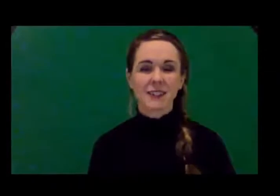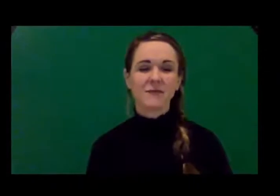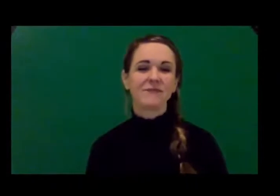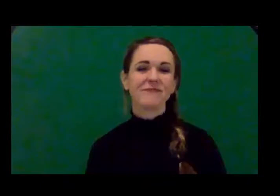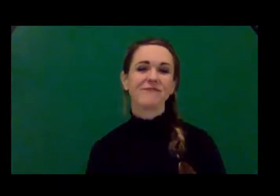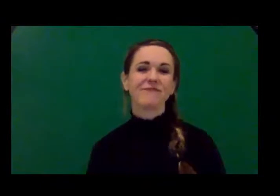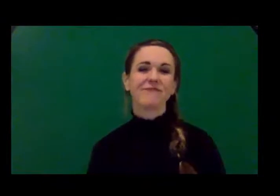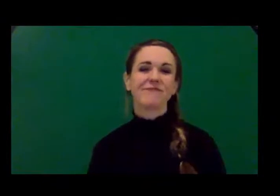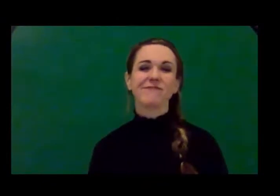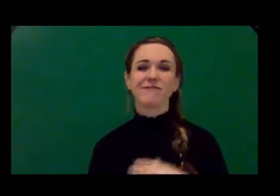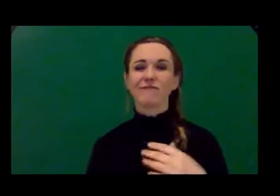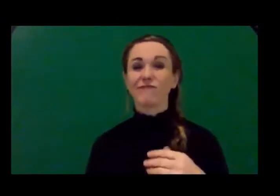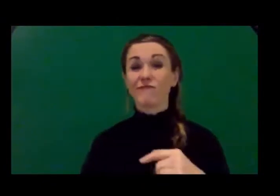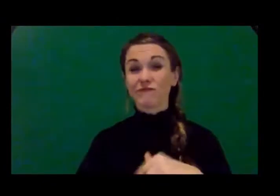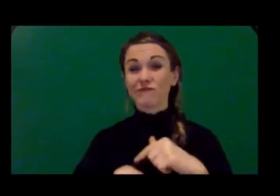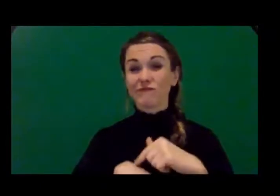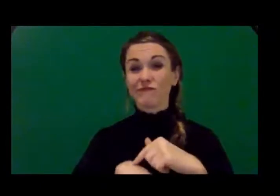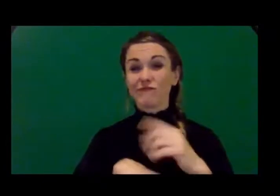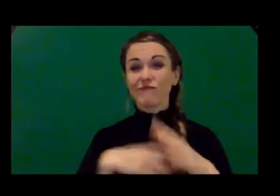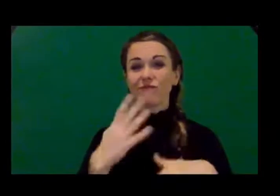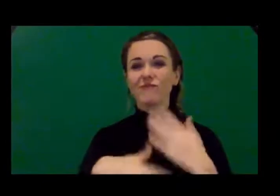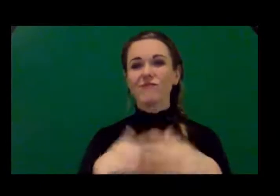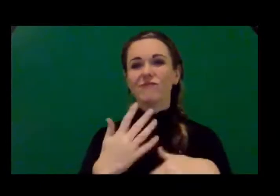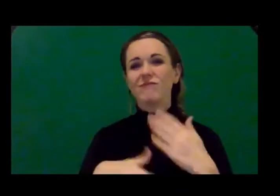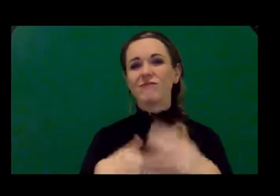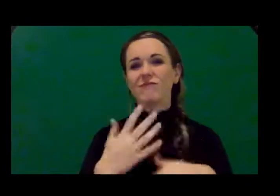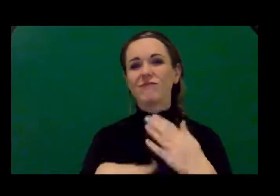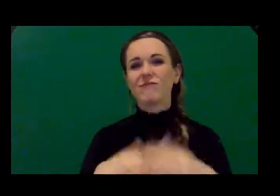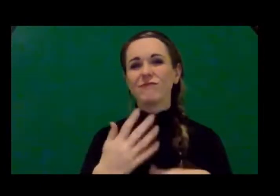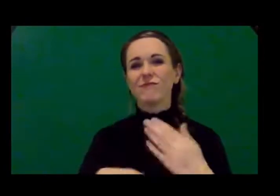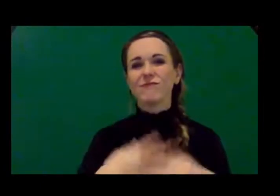More time passes.